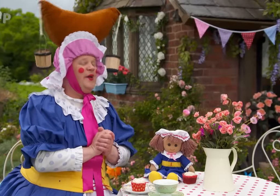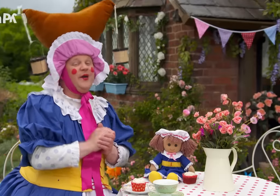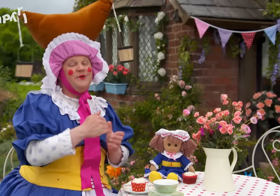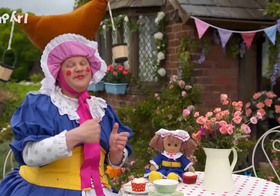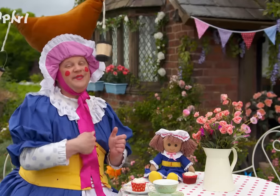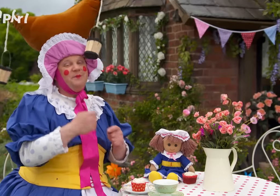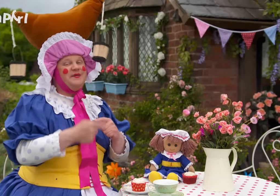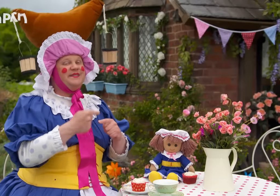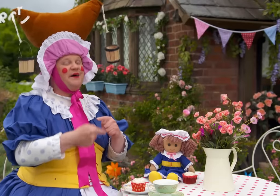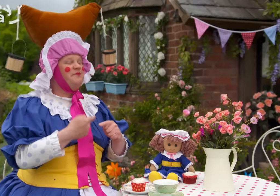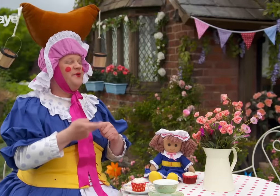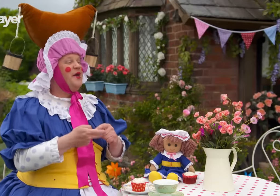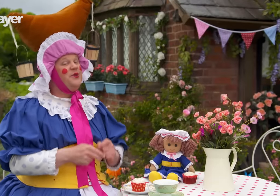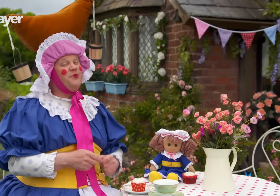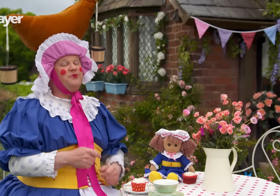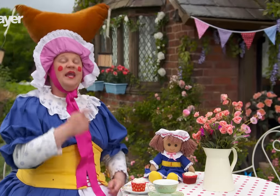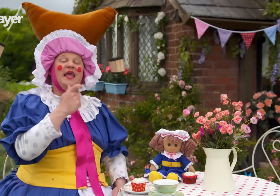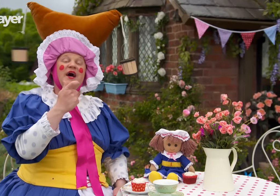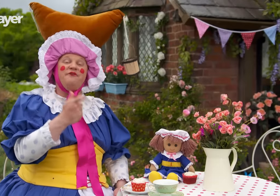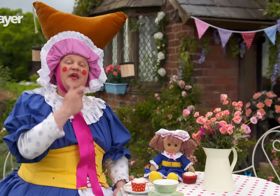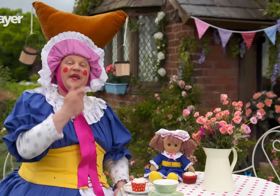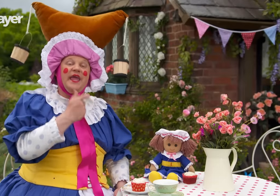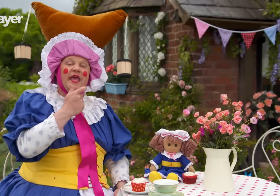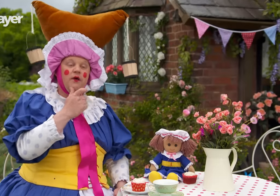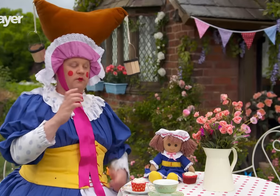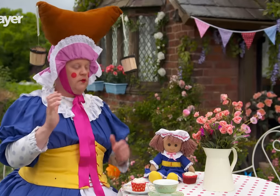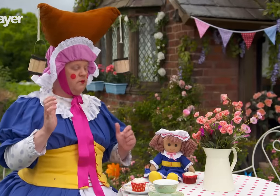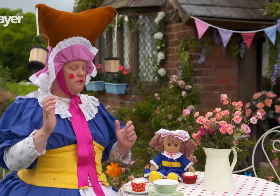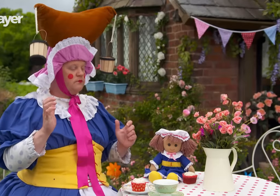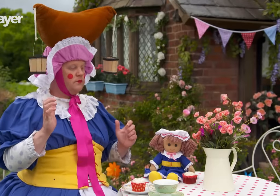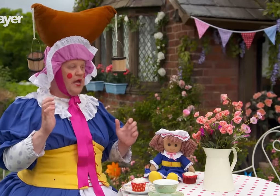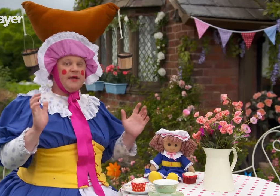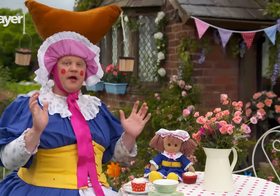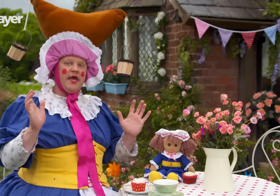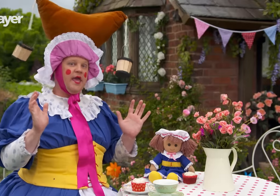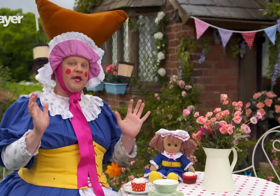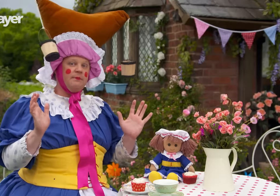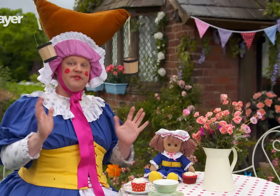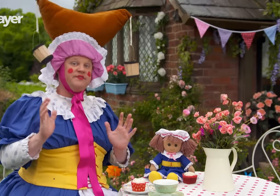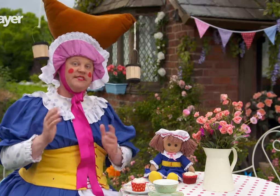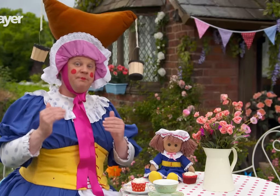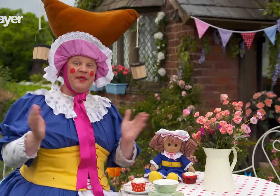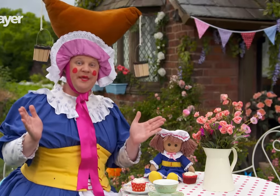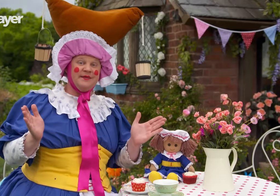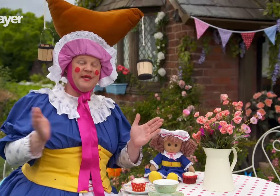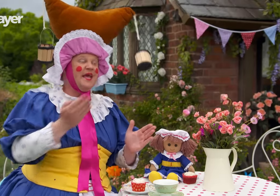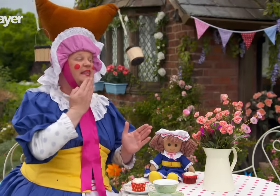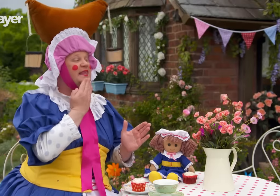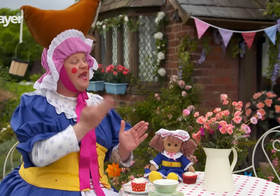Oh, Super Tumble, you really are funny. Ooh, and my hiccups have disappeared. Thank